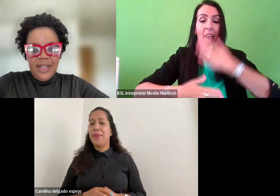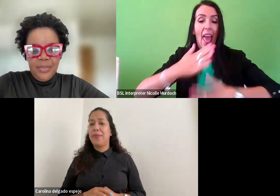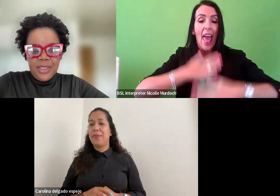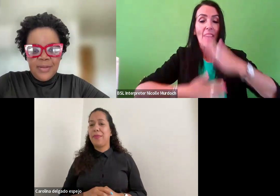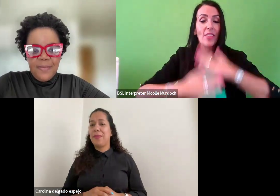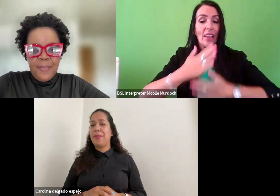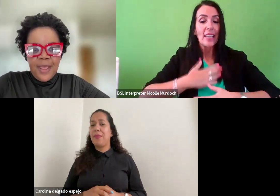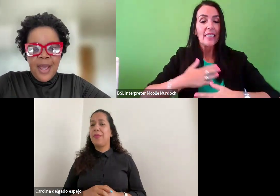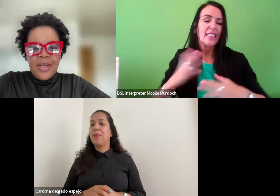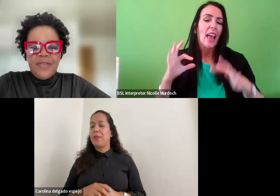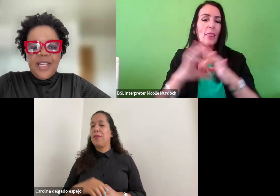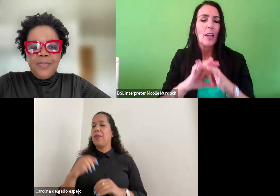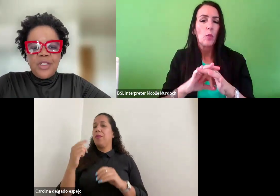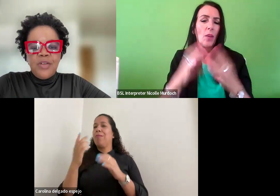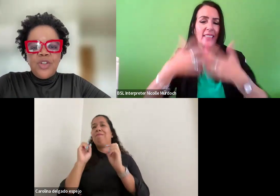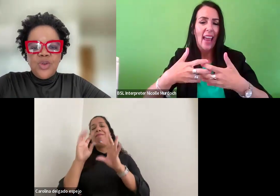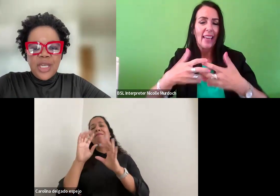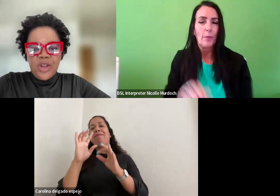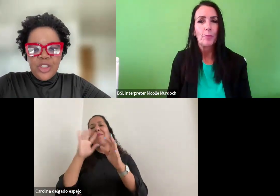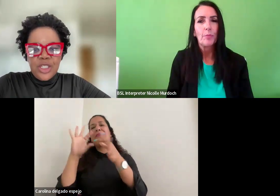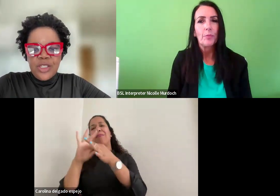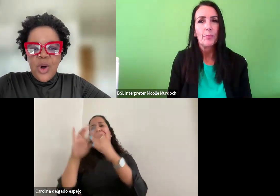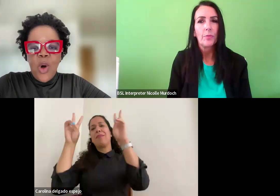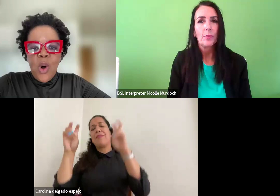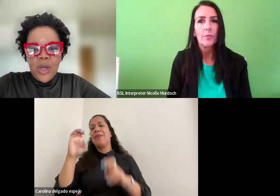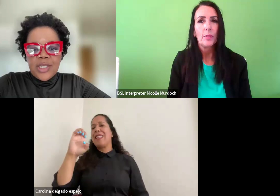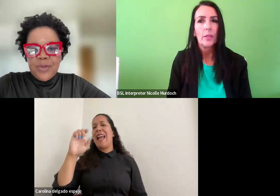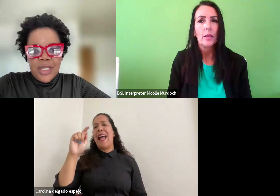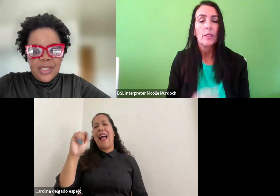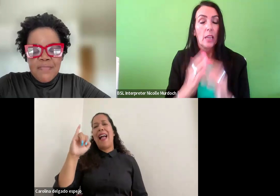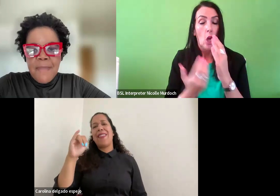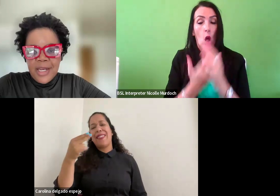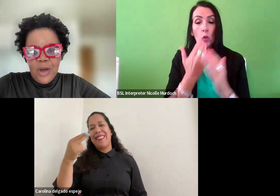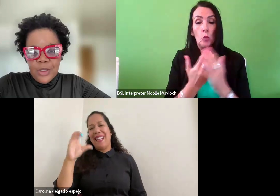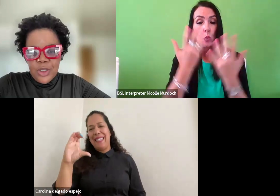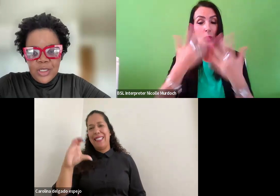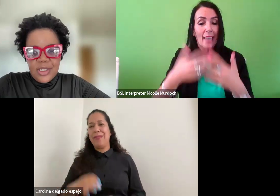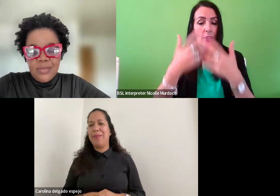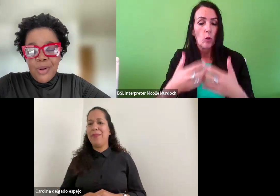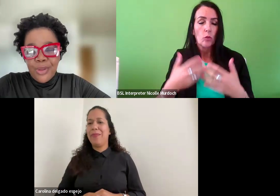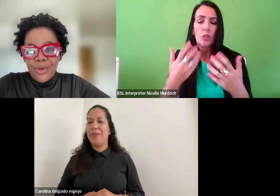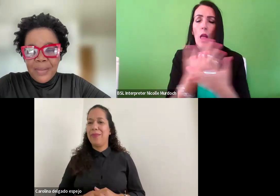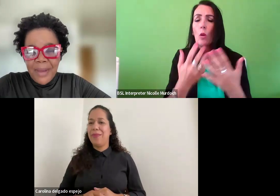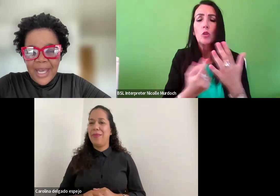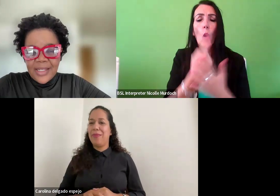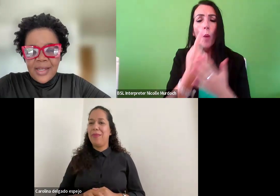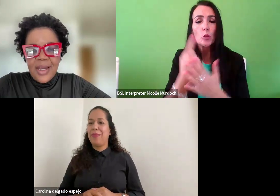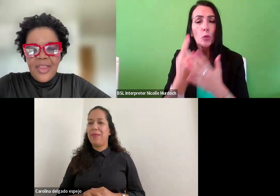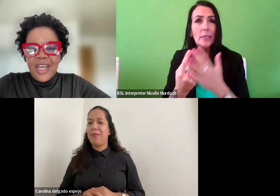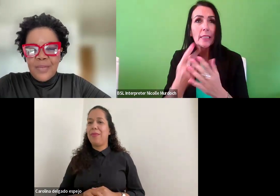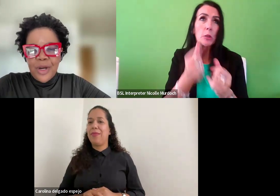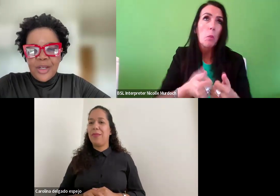tech development. The development of new technologies always presents many opportunities, both good and